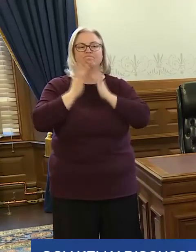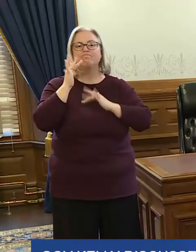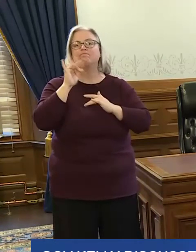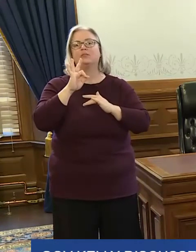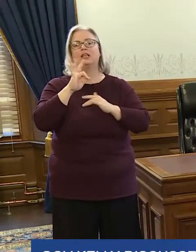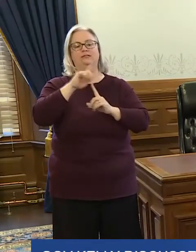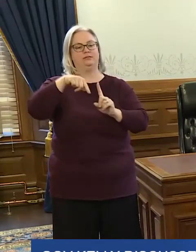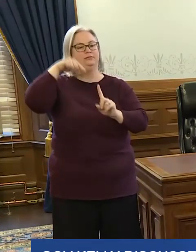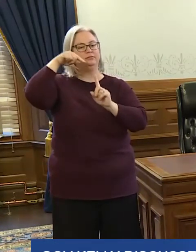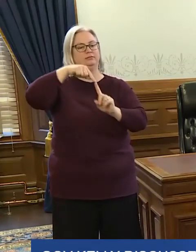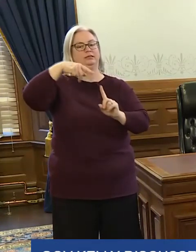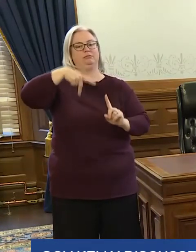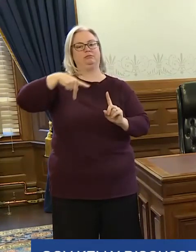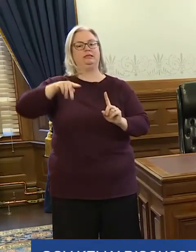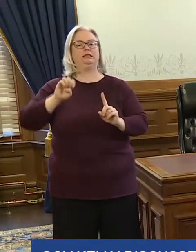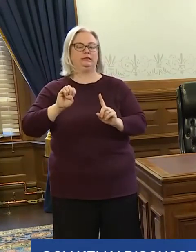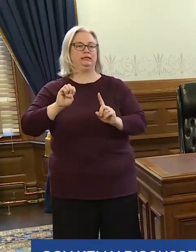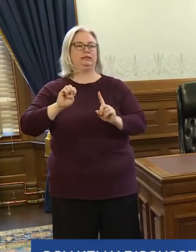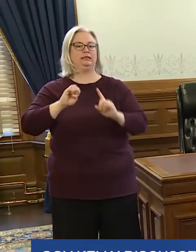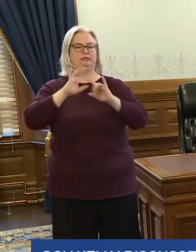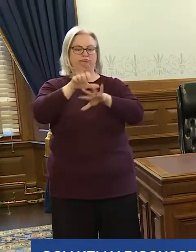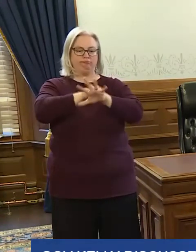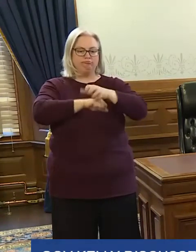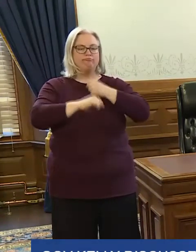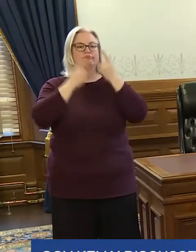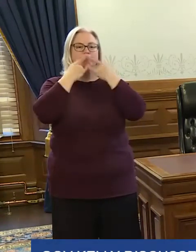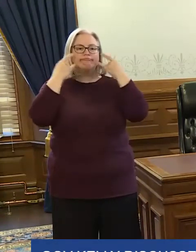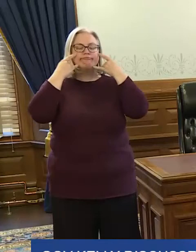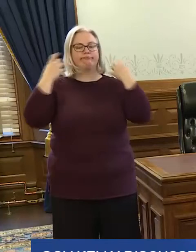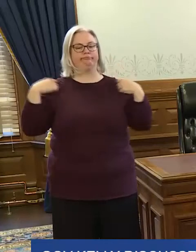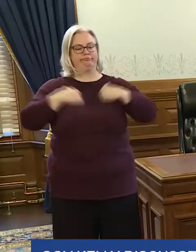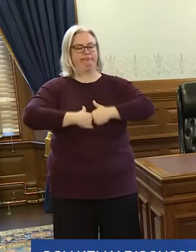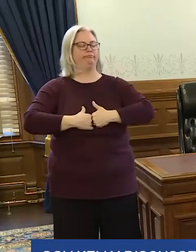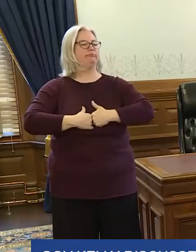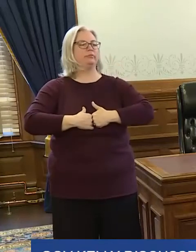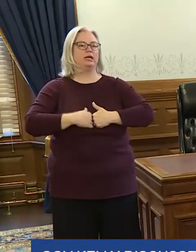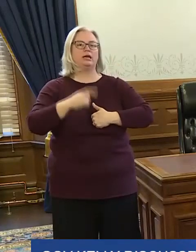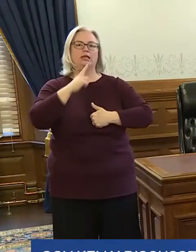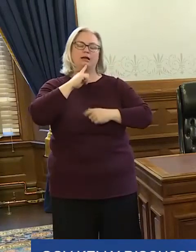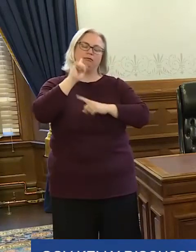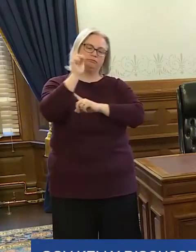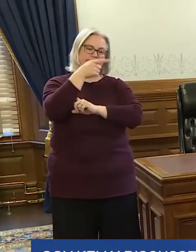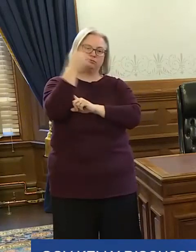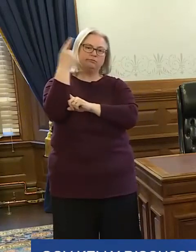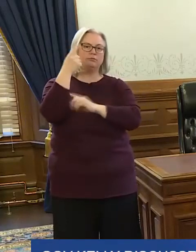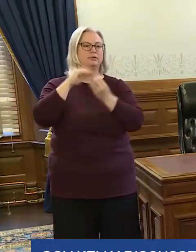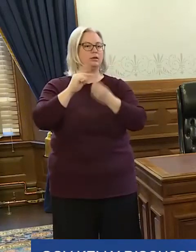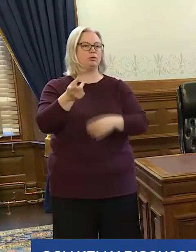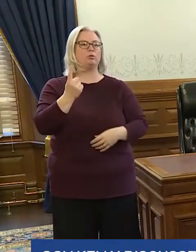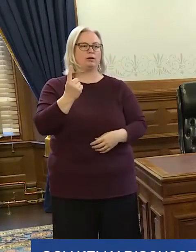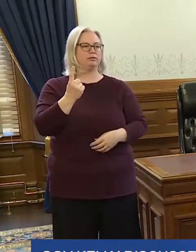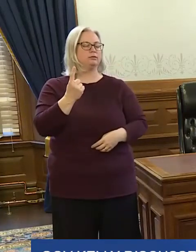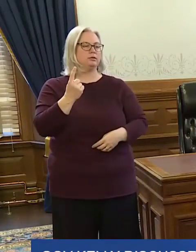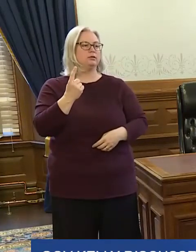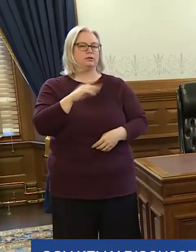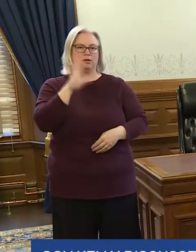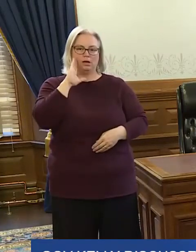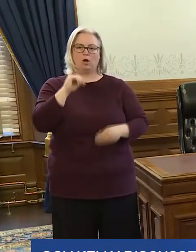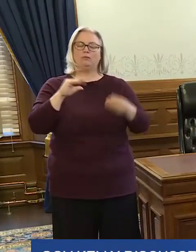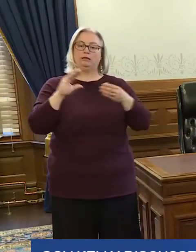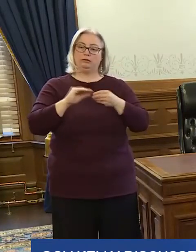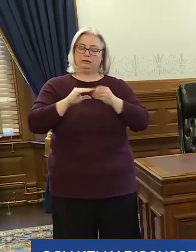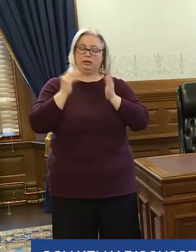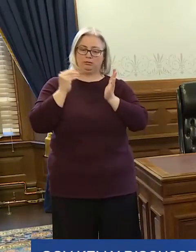of particularly personal protective equipment. That is absolutely number one. I know that it's been